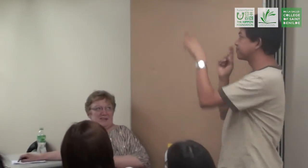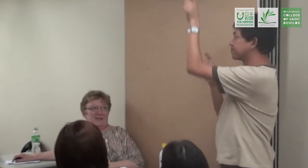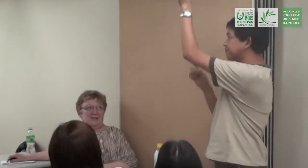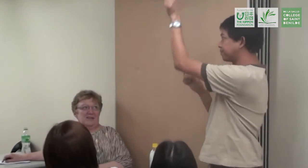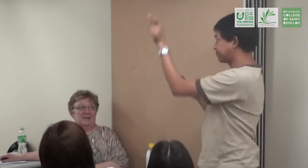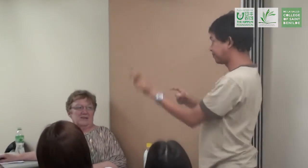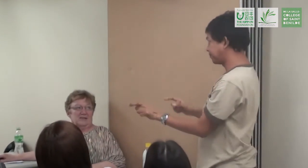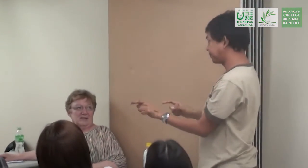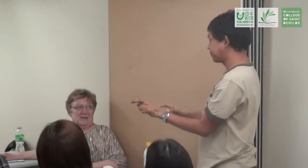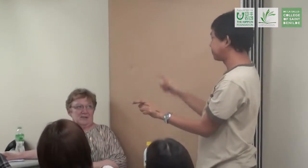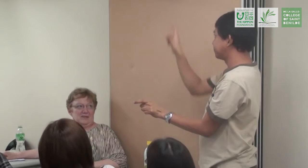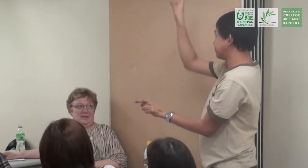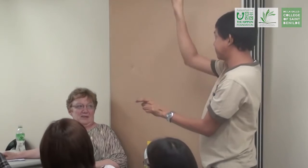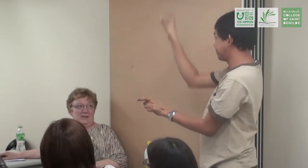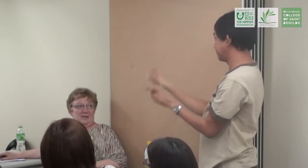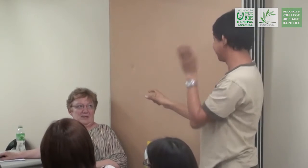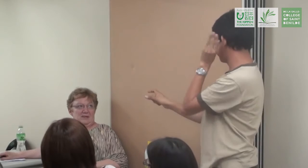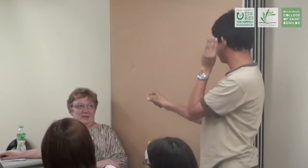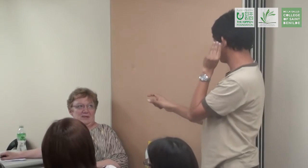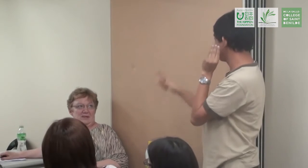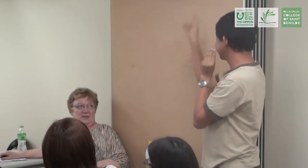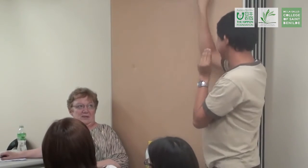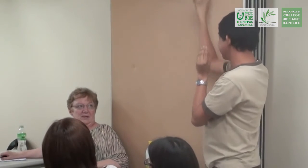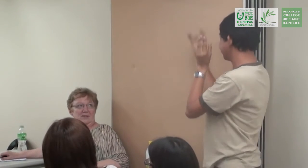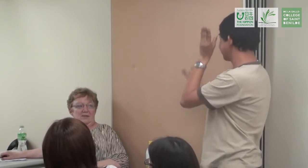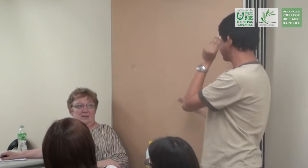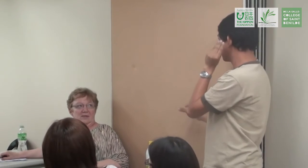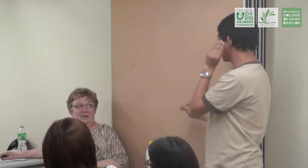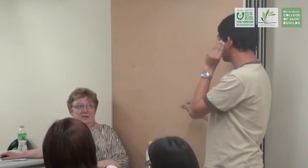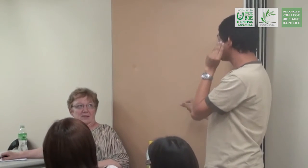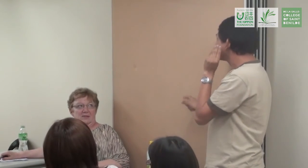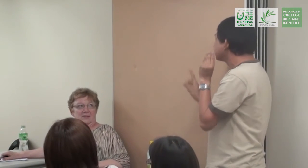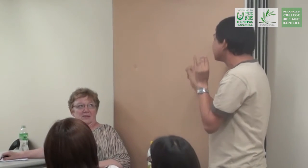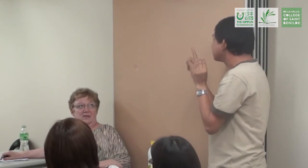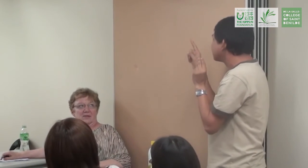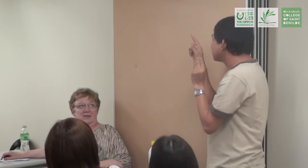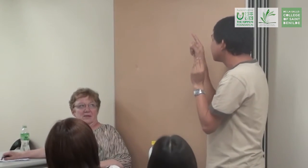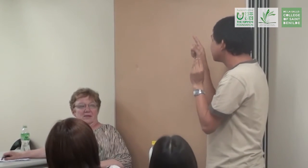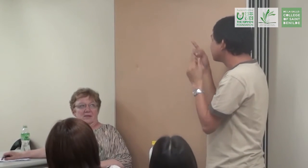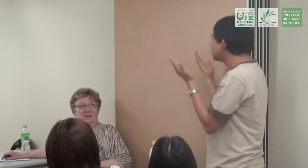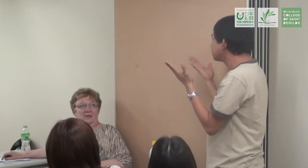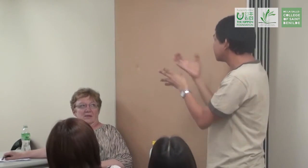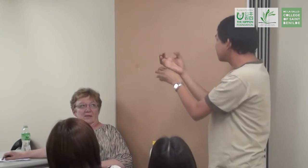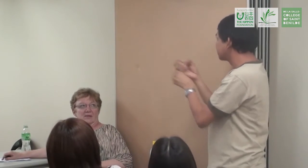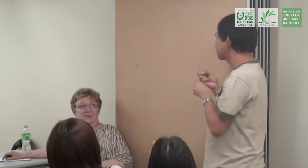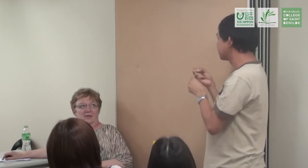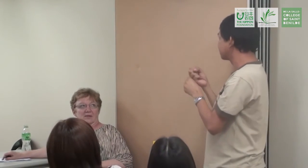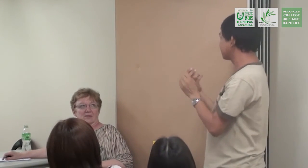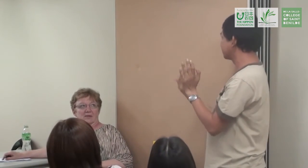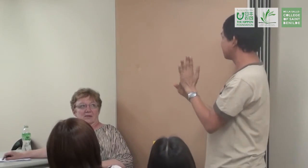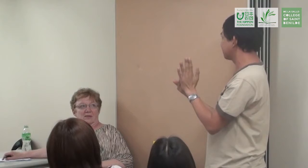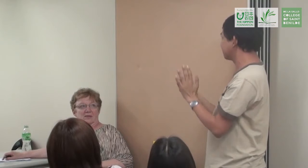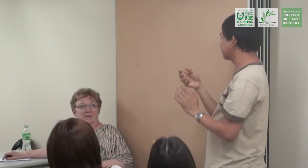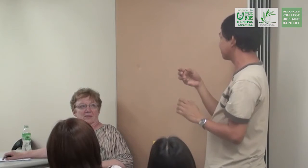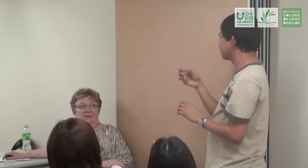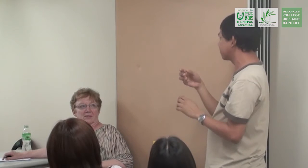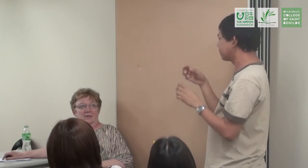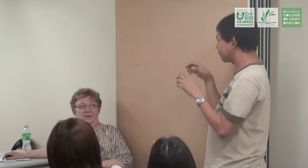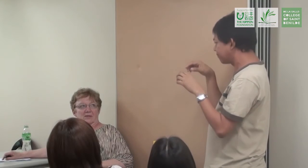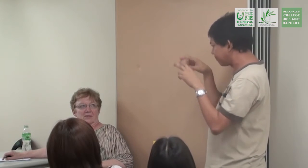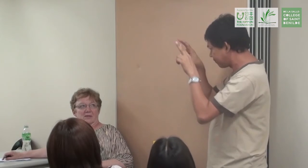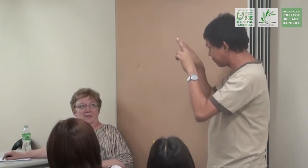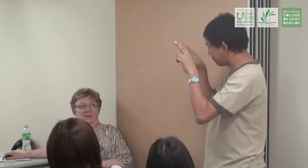regarding your presentation, you got these columns for hearing them, for the hearing people. Where did you get